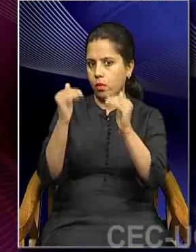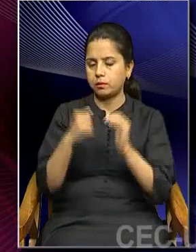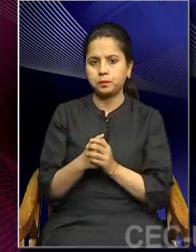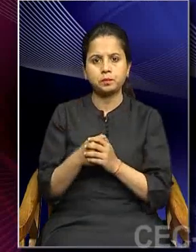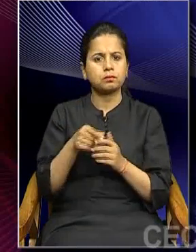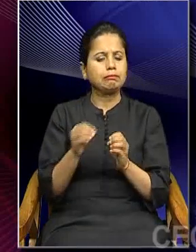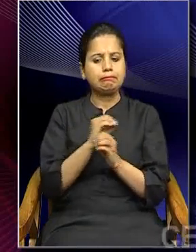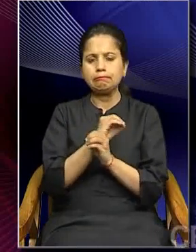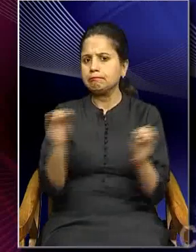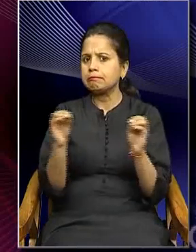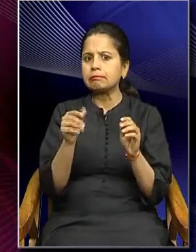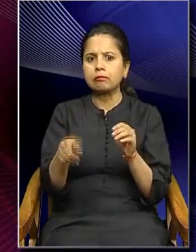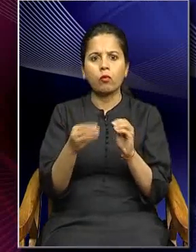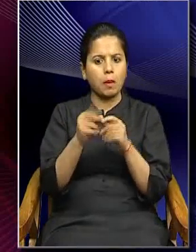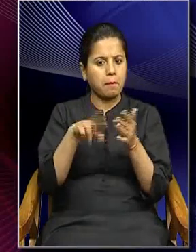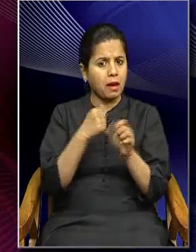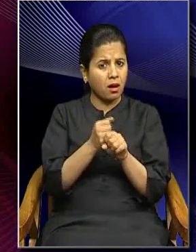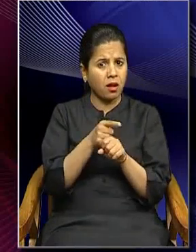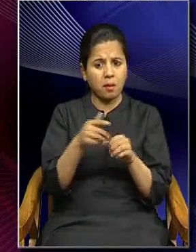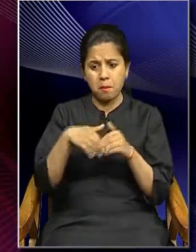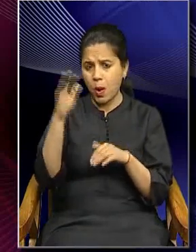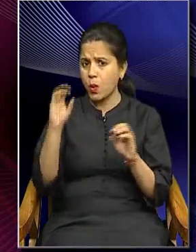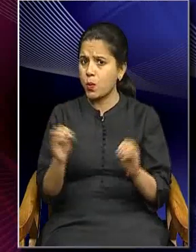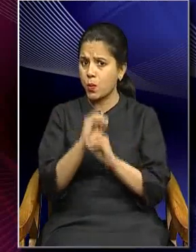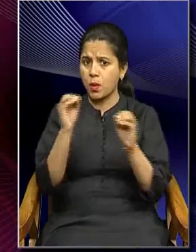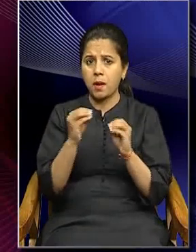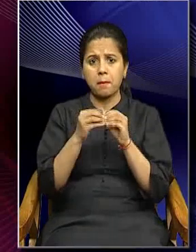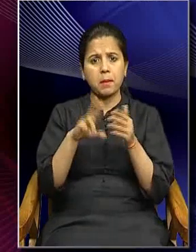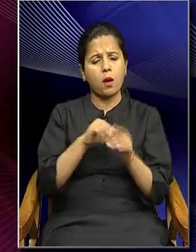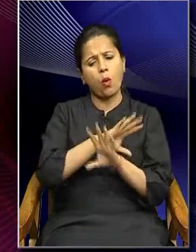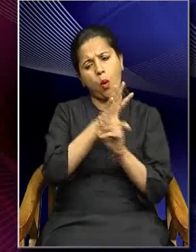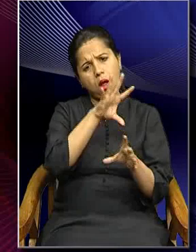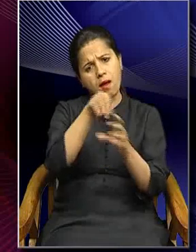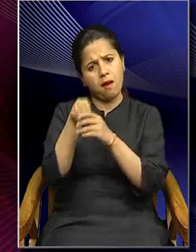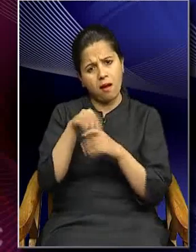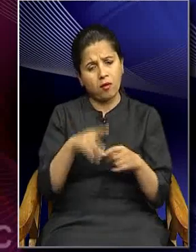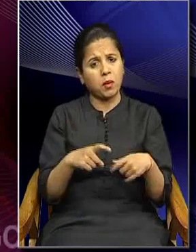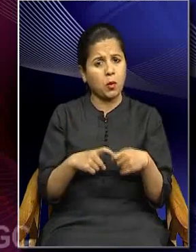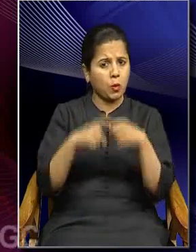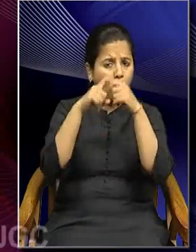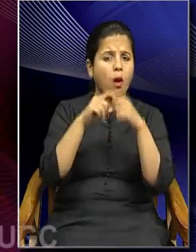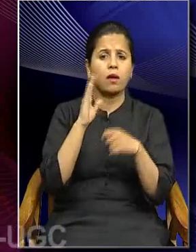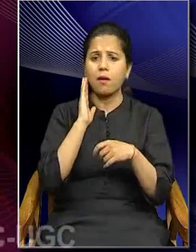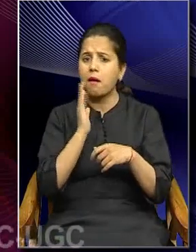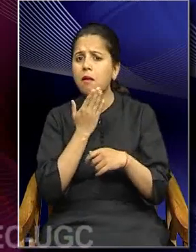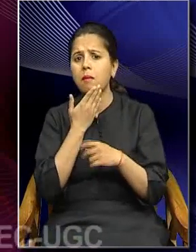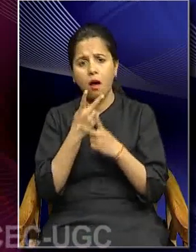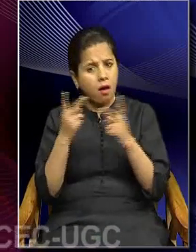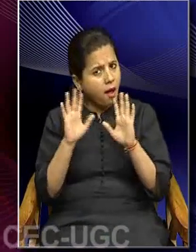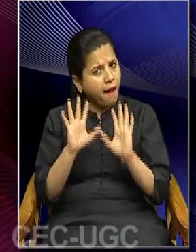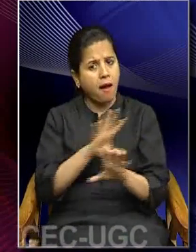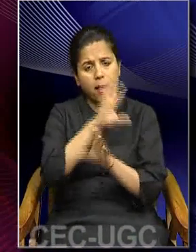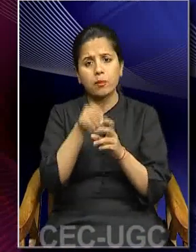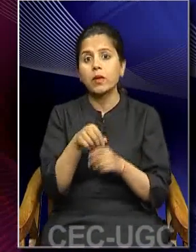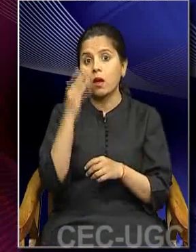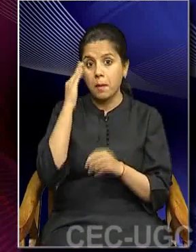is nothing beyond being. Being is present in all dravyas, gunas and karmas. It is due to the presence